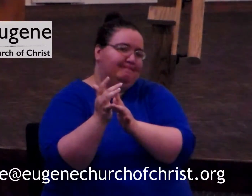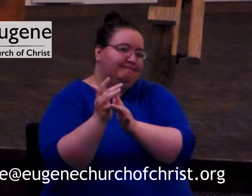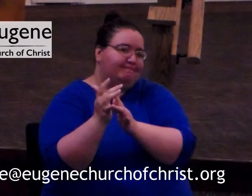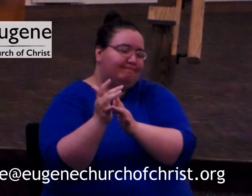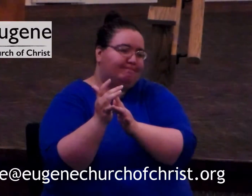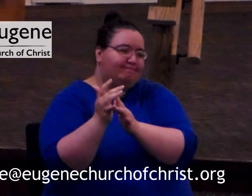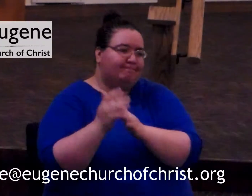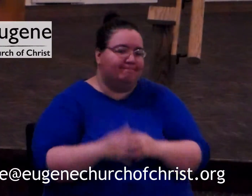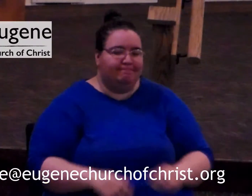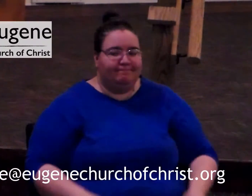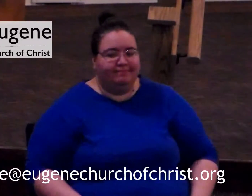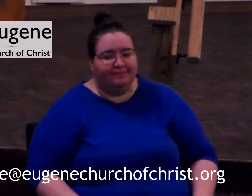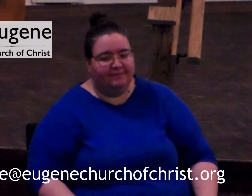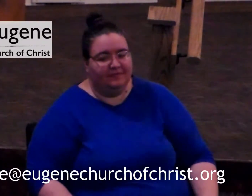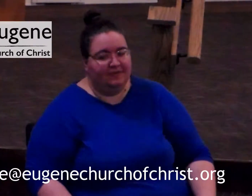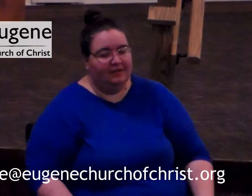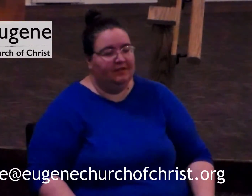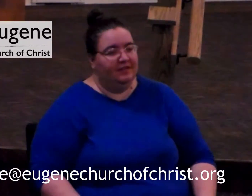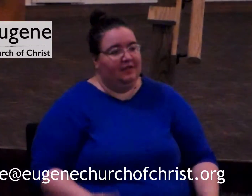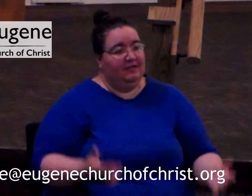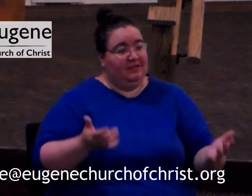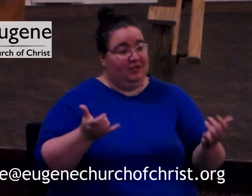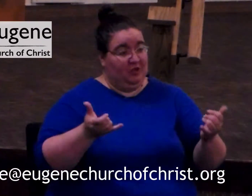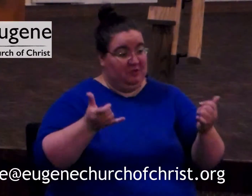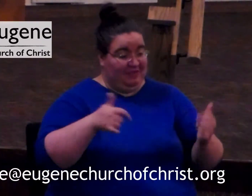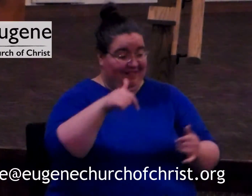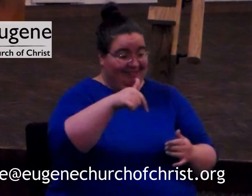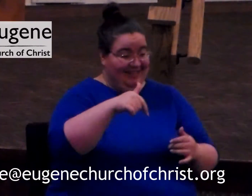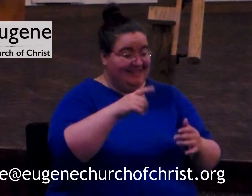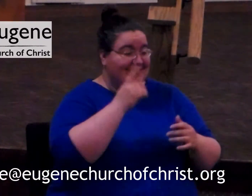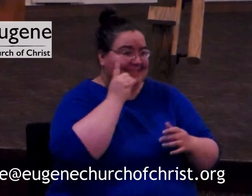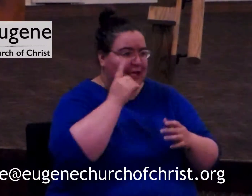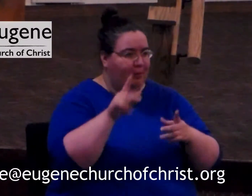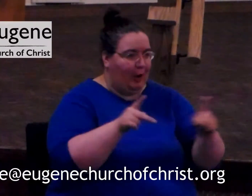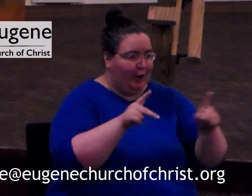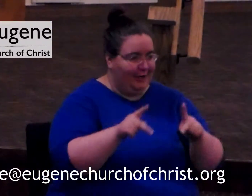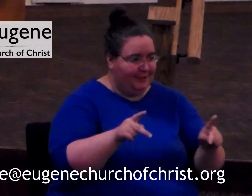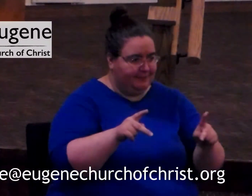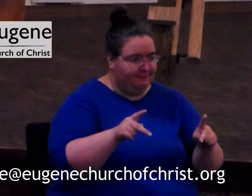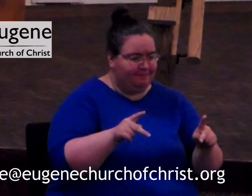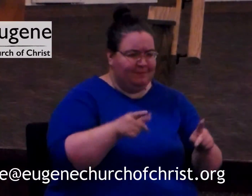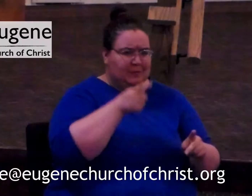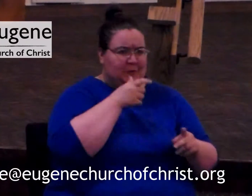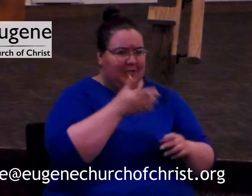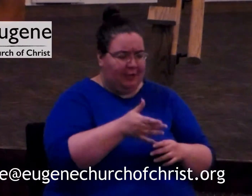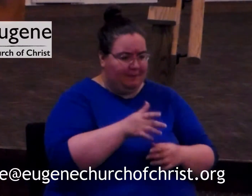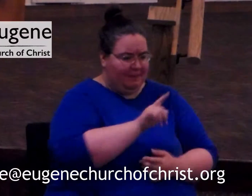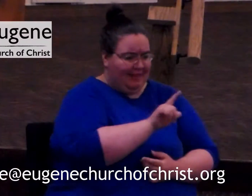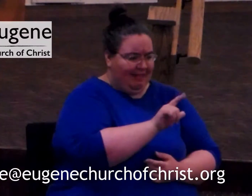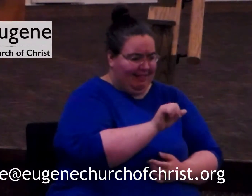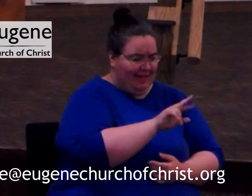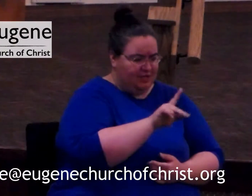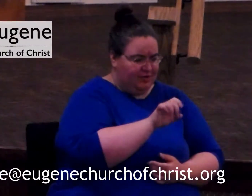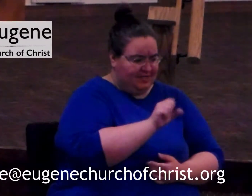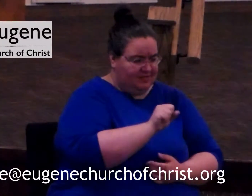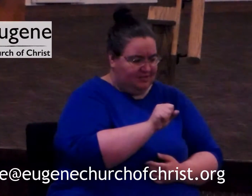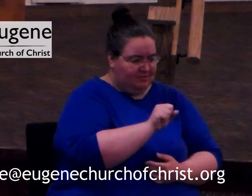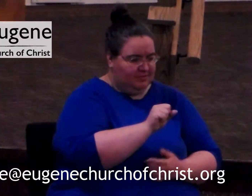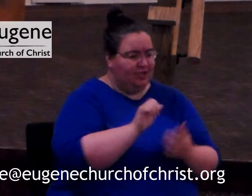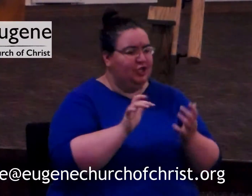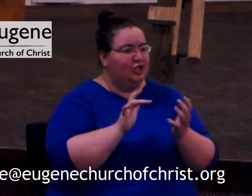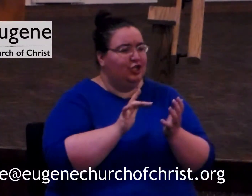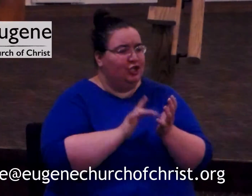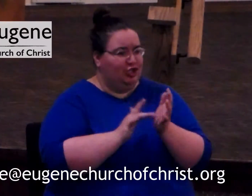is very, very likely that you are now at a dinner with Lazarus, who has been raised from the dead, and Simon, who has been healed of his